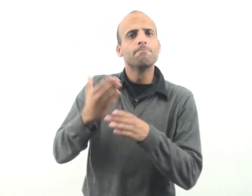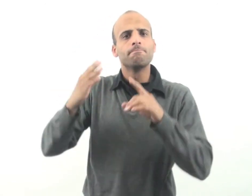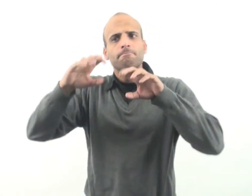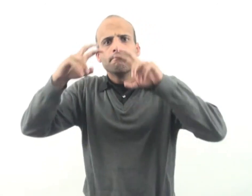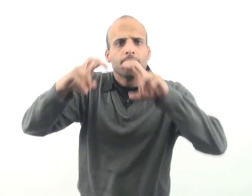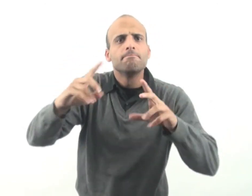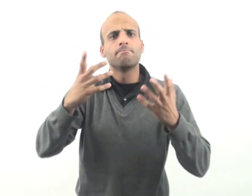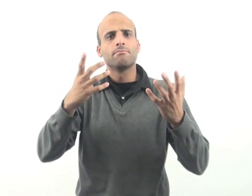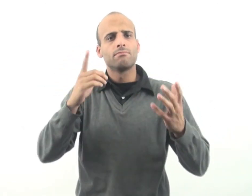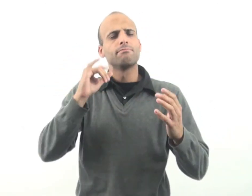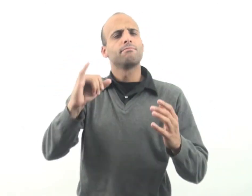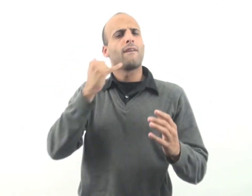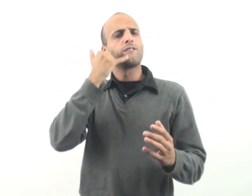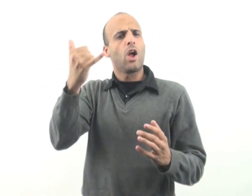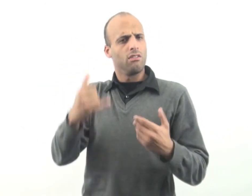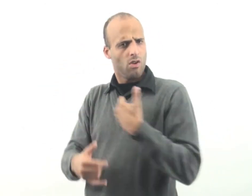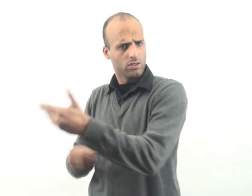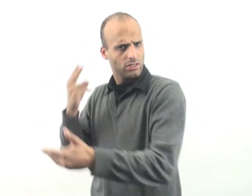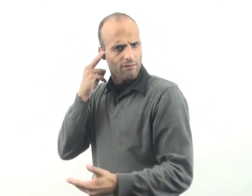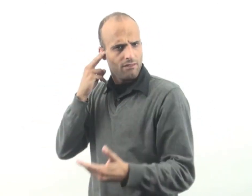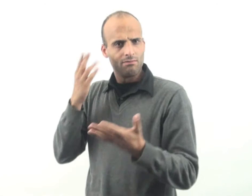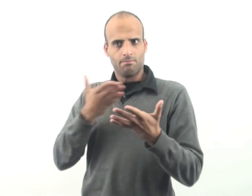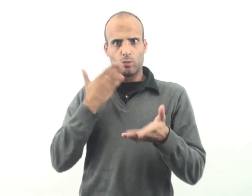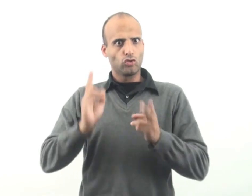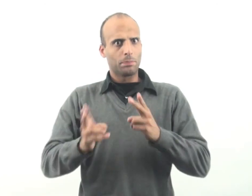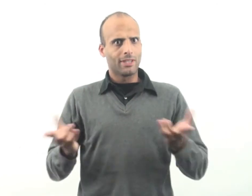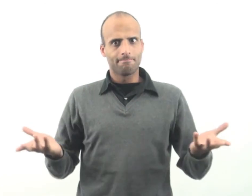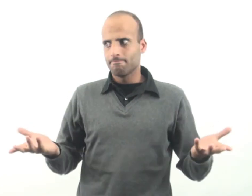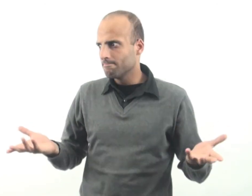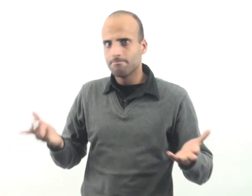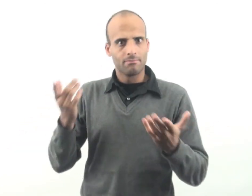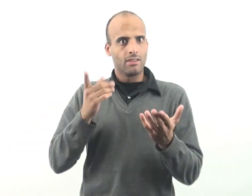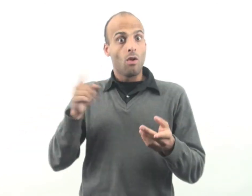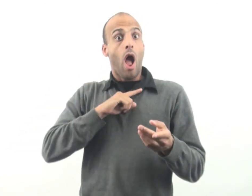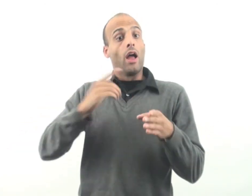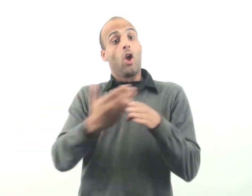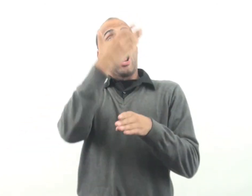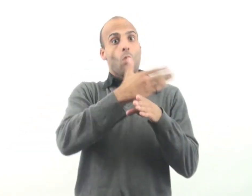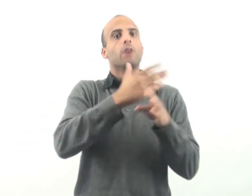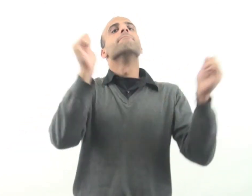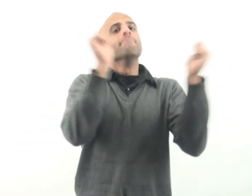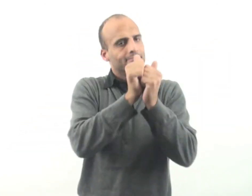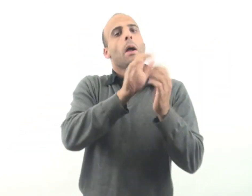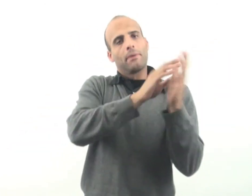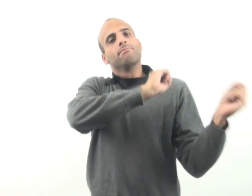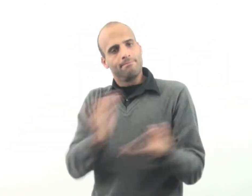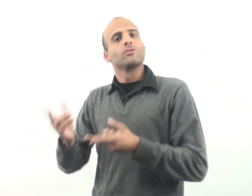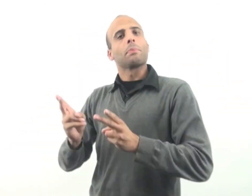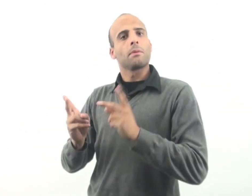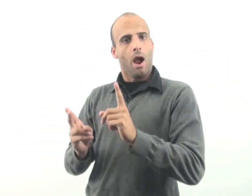for an Access to Work budget. They need to make a phone call to do it, but they're deaf, they have no interpreter. Obviously, if they have a budget, then they can